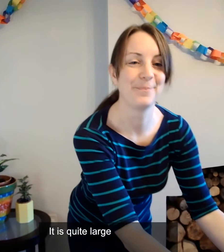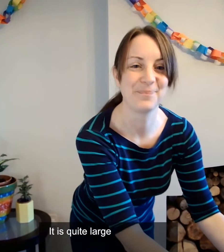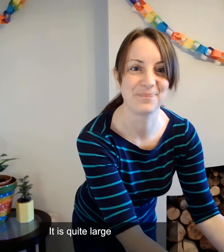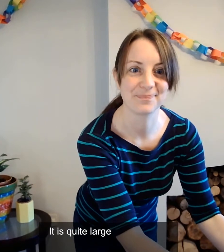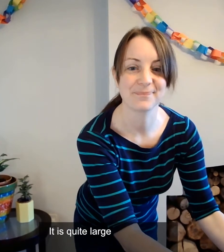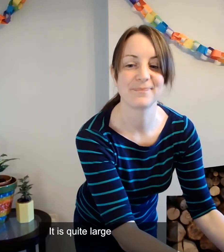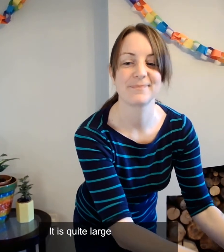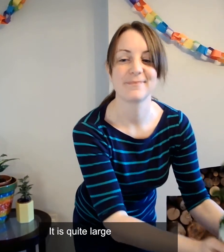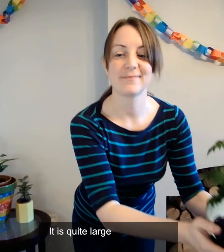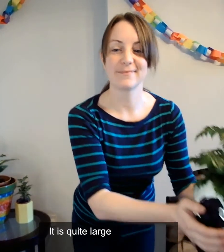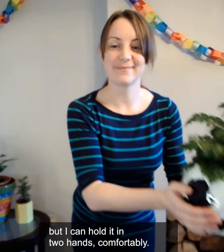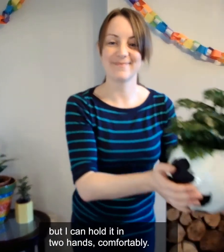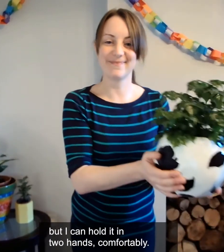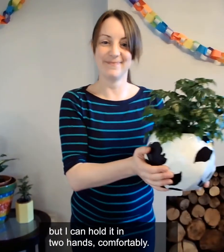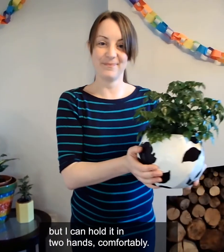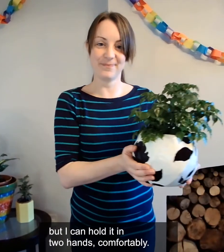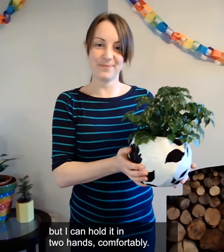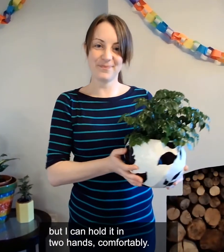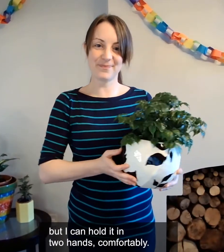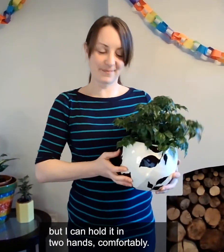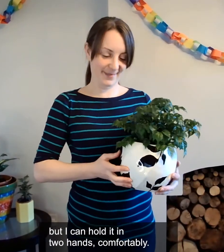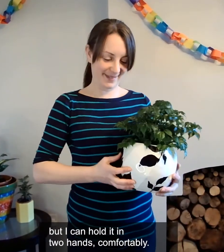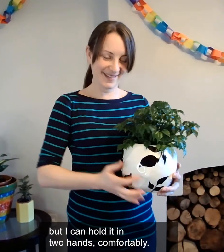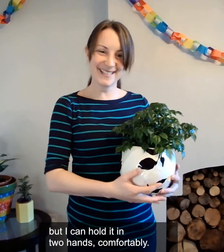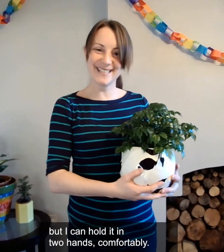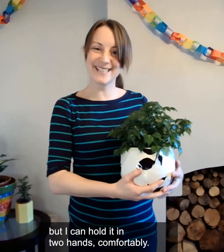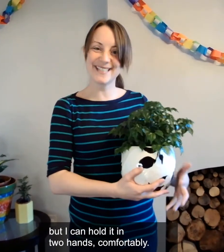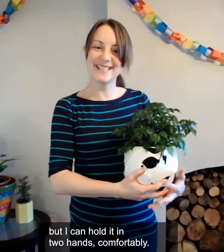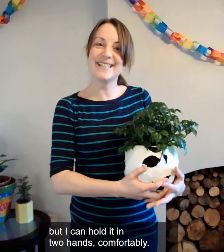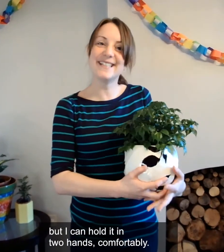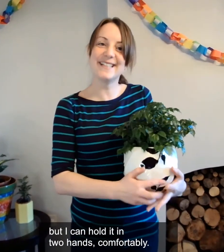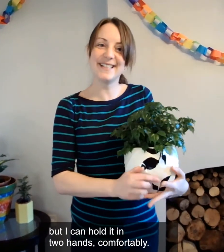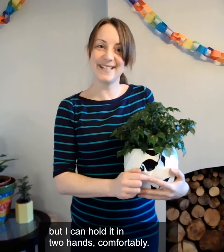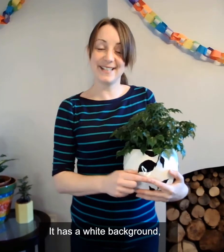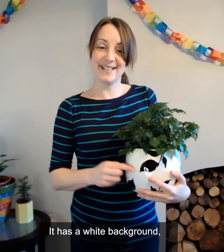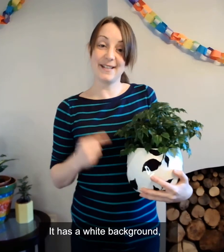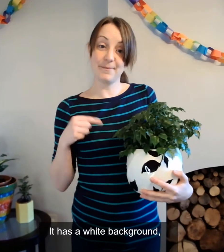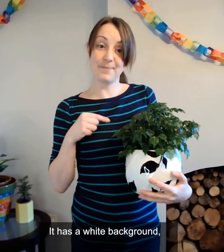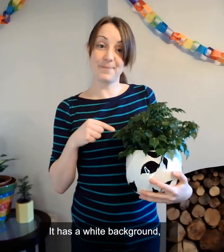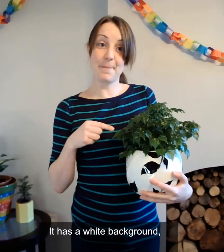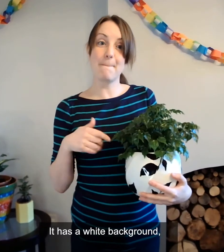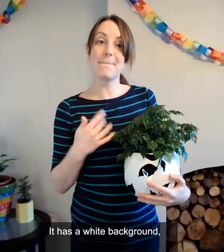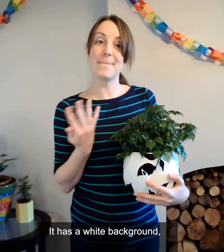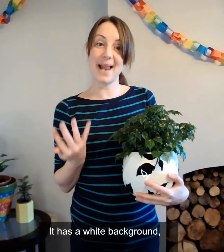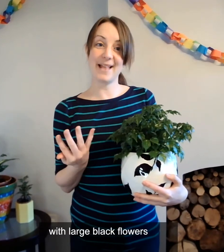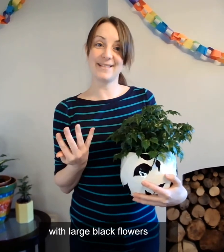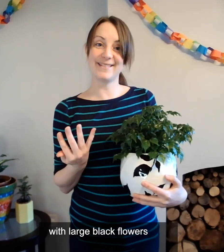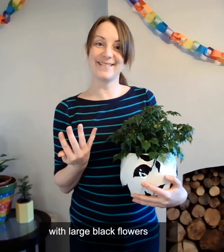is quite large, but I can hold it in 2 hands comfortably. It has a white background with large